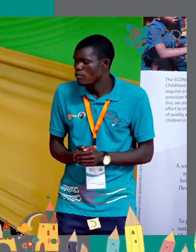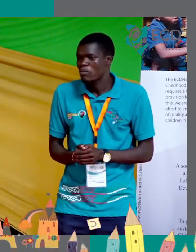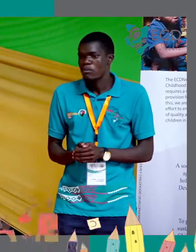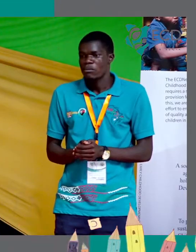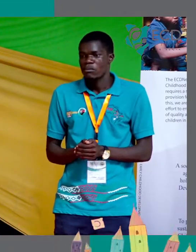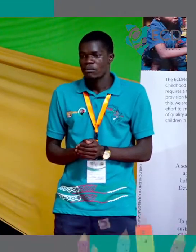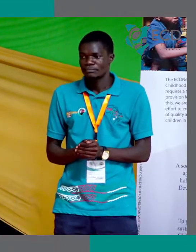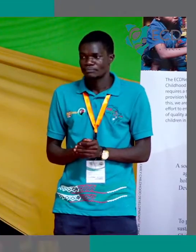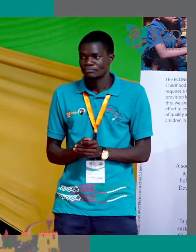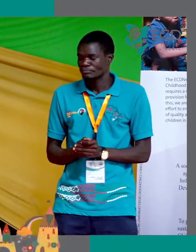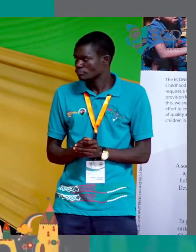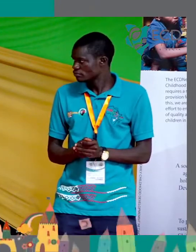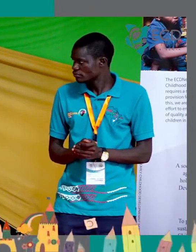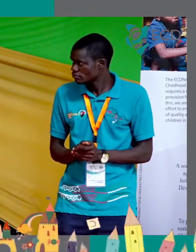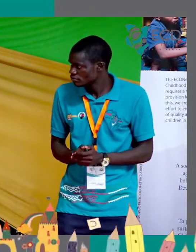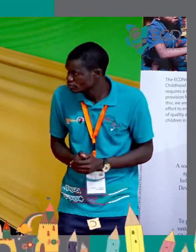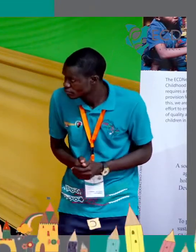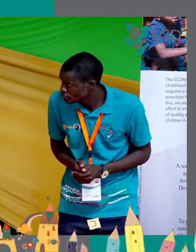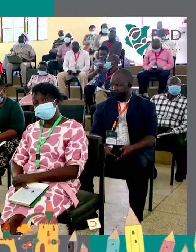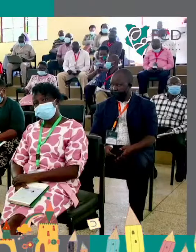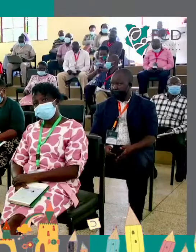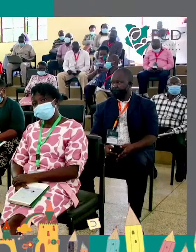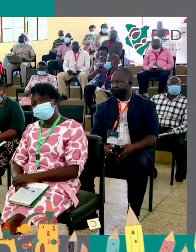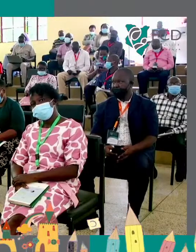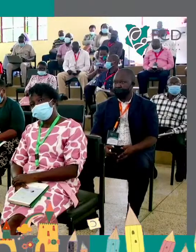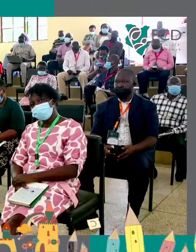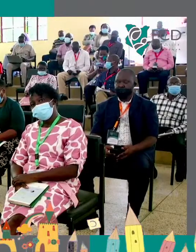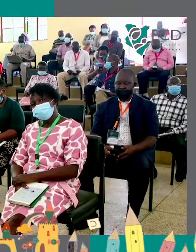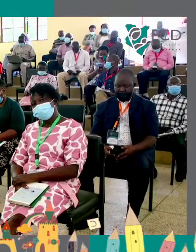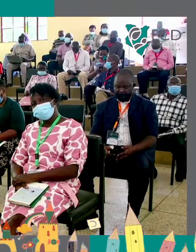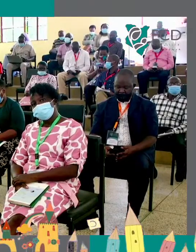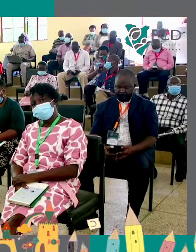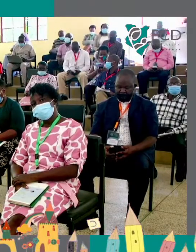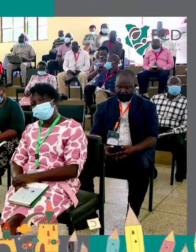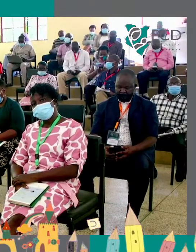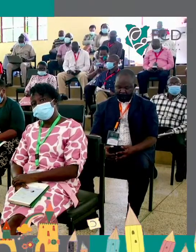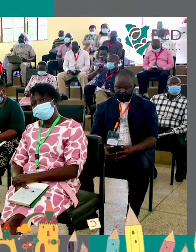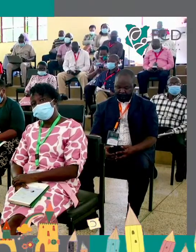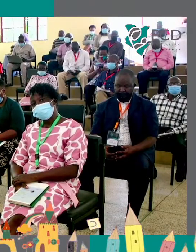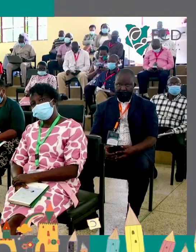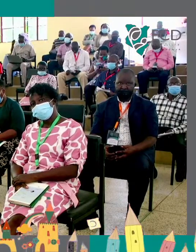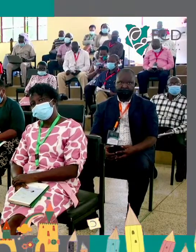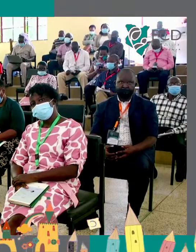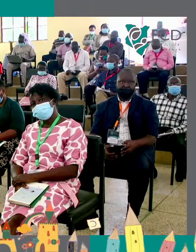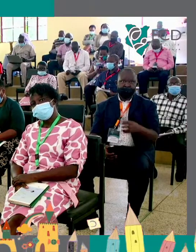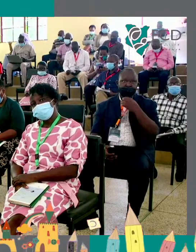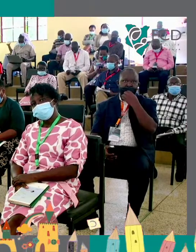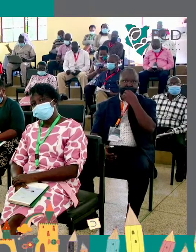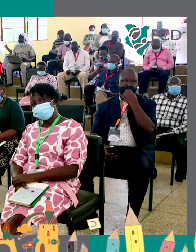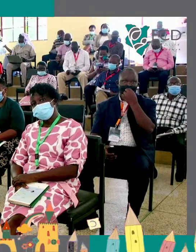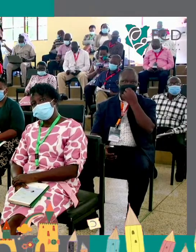Yes, you can see that is a very interesting picture. Can you imagine that is a soldier?